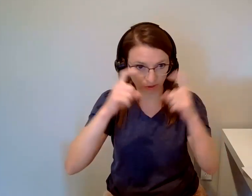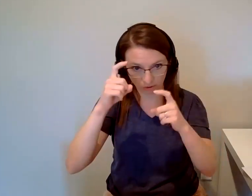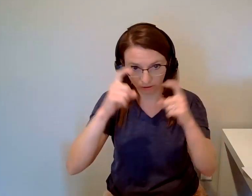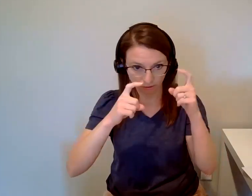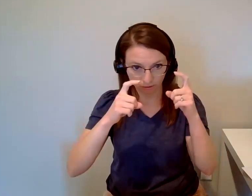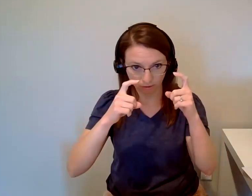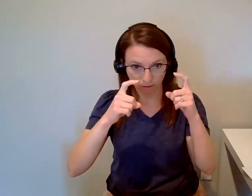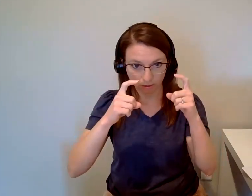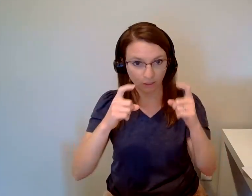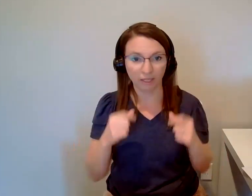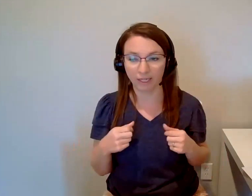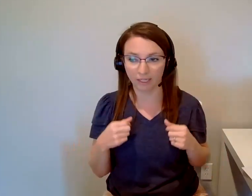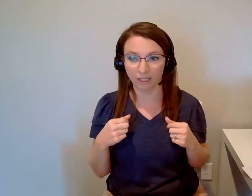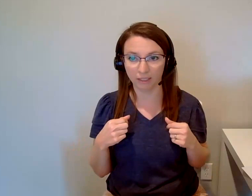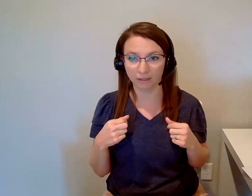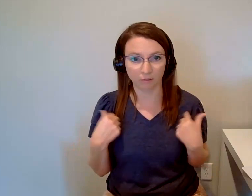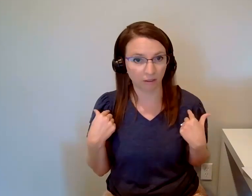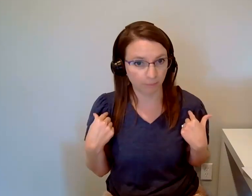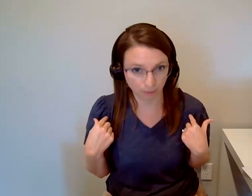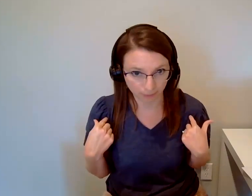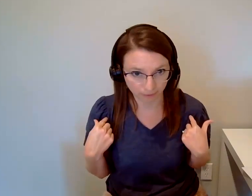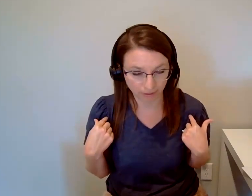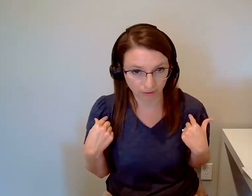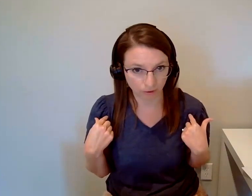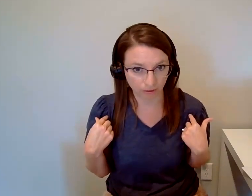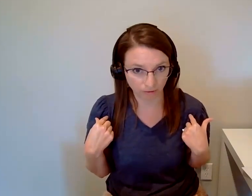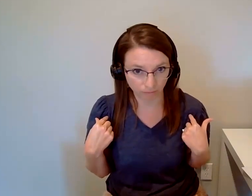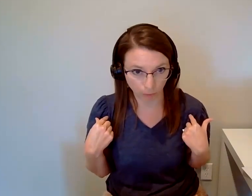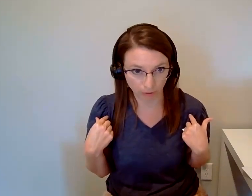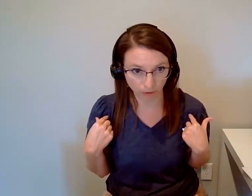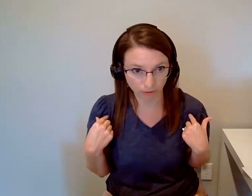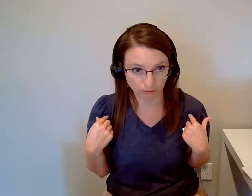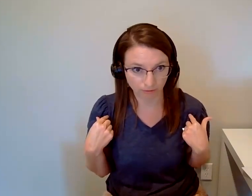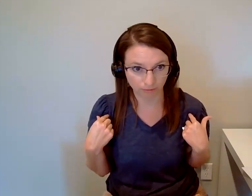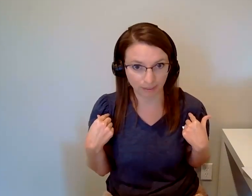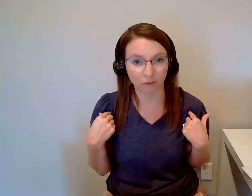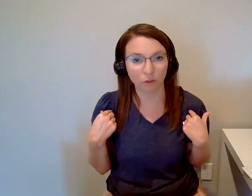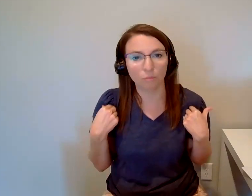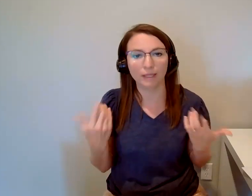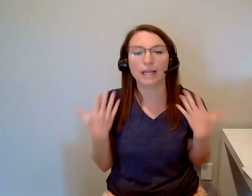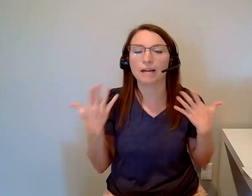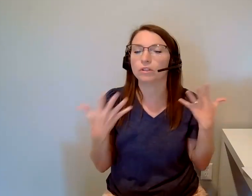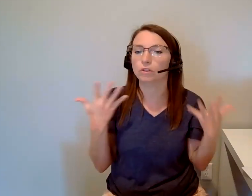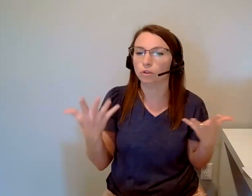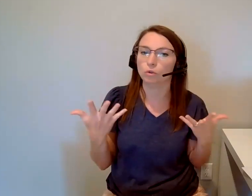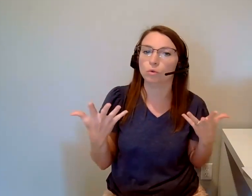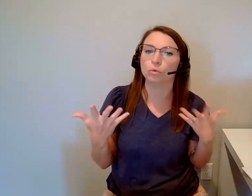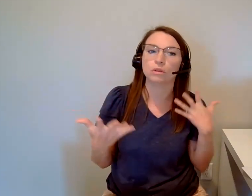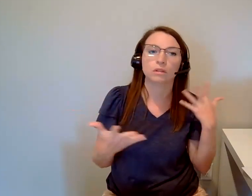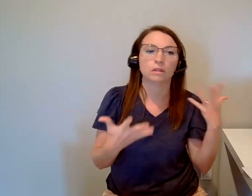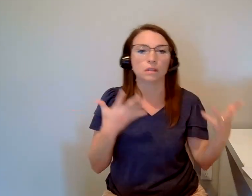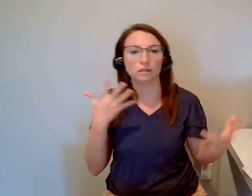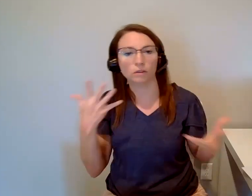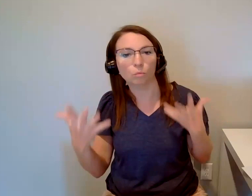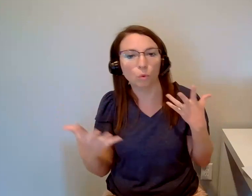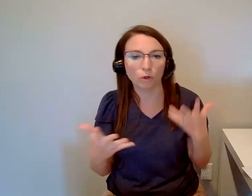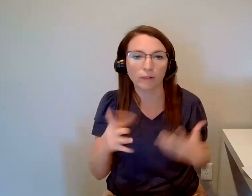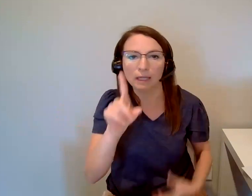expression, and they're not going to pick up on the fact that you're leaning forward. Okay, so you may have to do a little more like